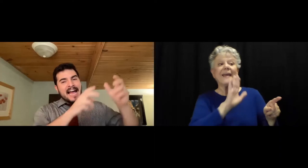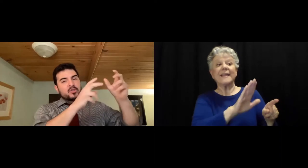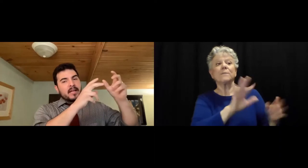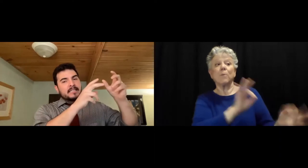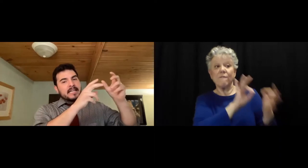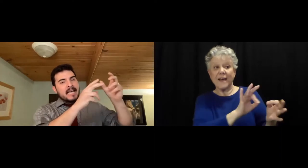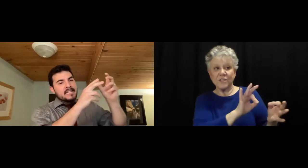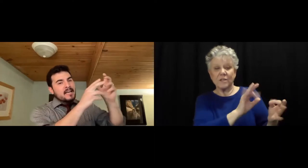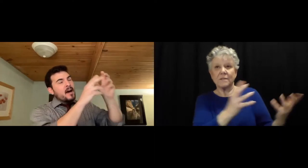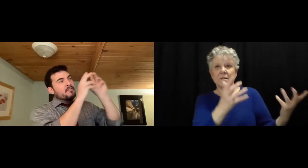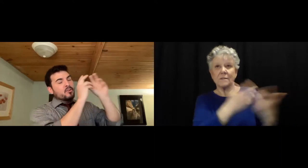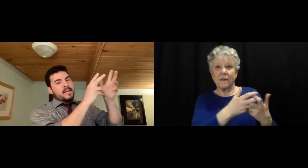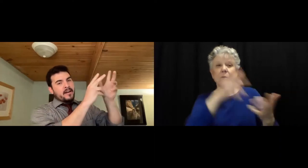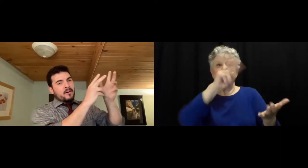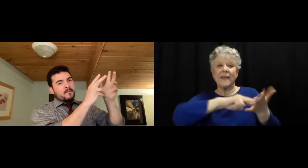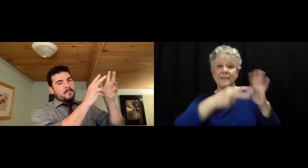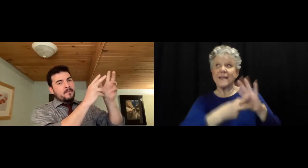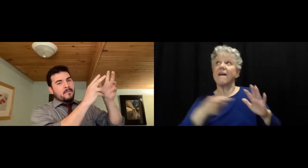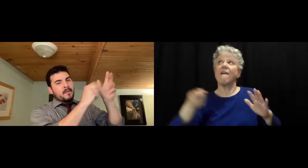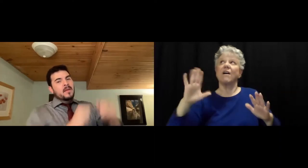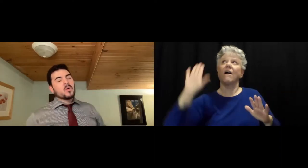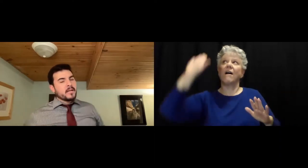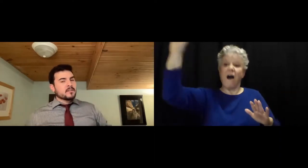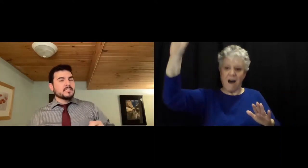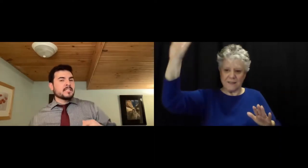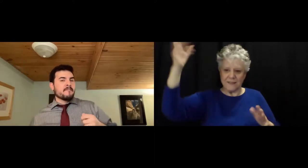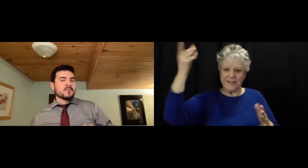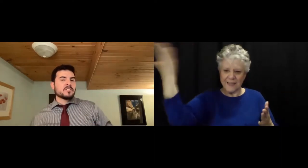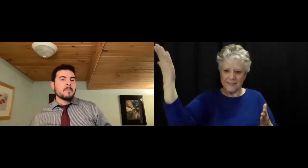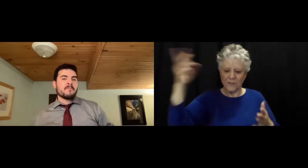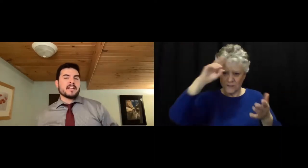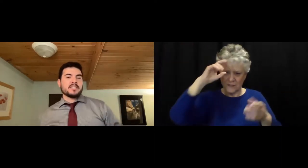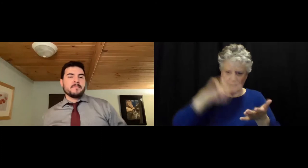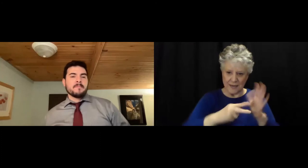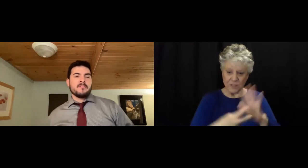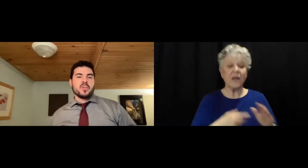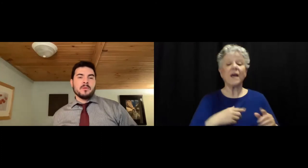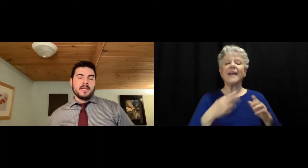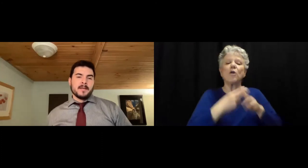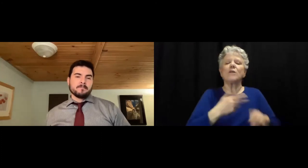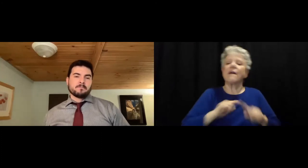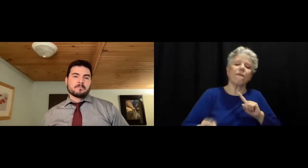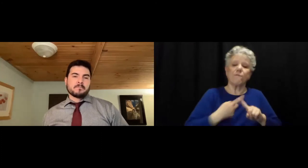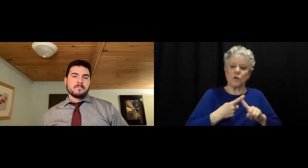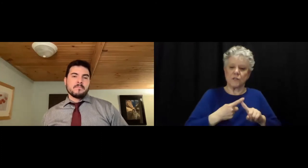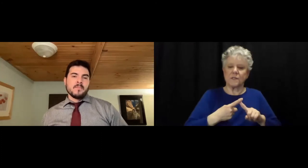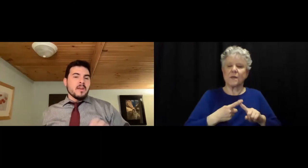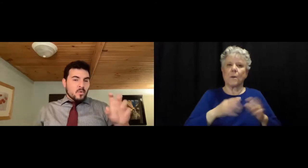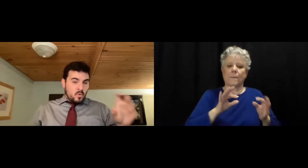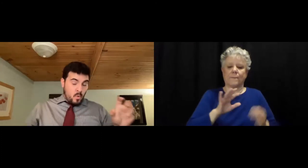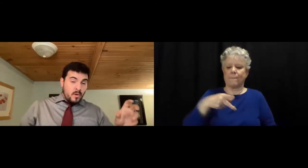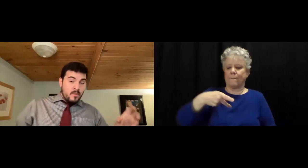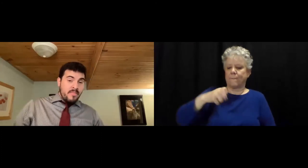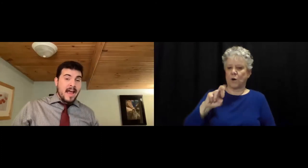the actualized intent of the creator. Aquinas calls this the first perfection of the human being.